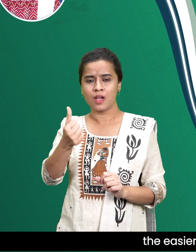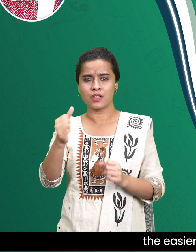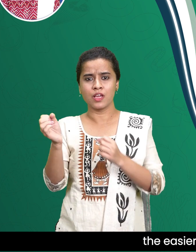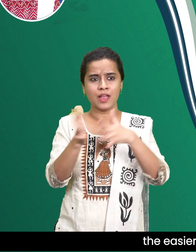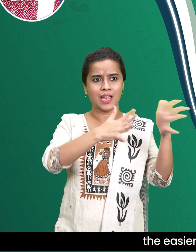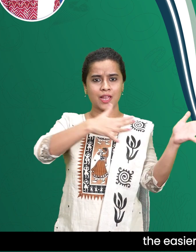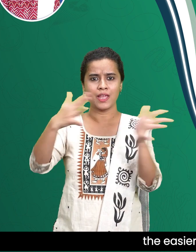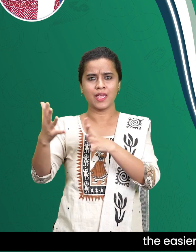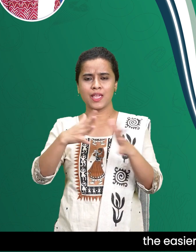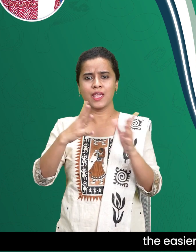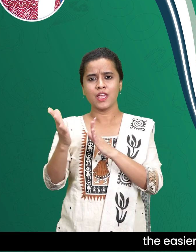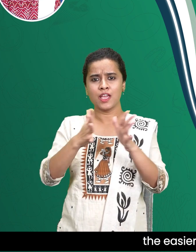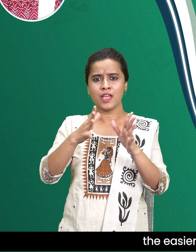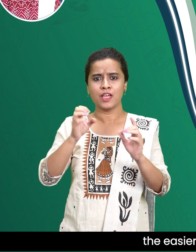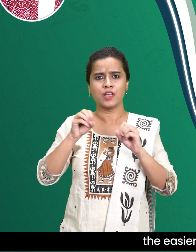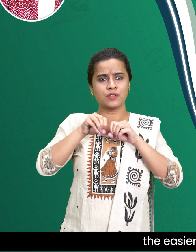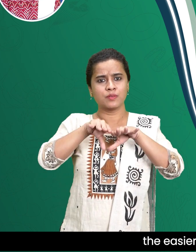Transmitted Diseases